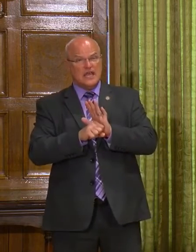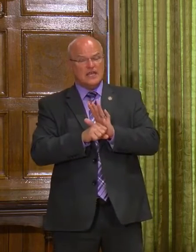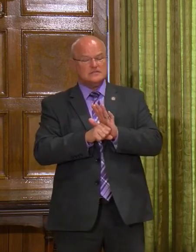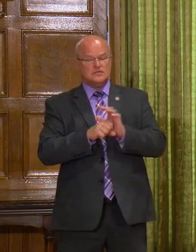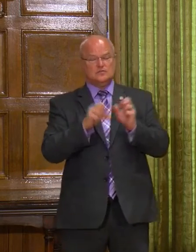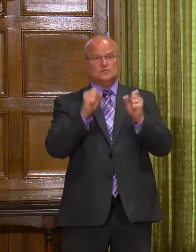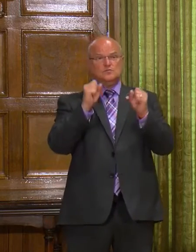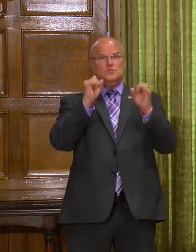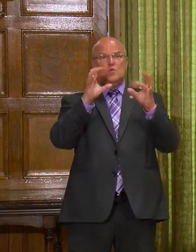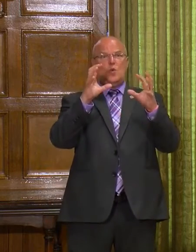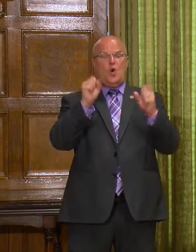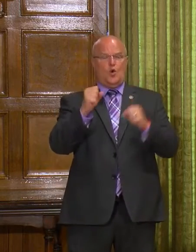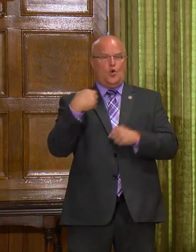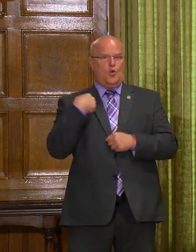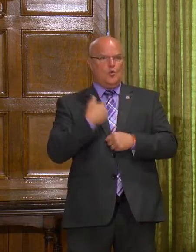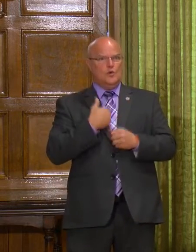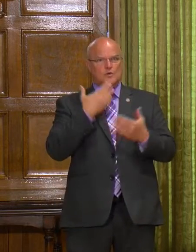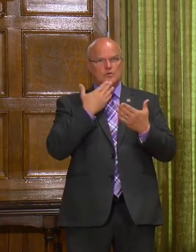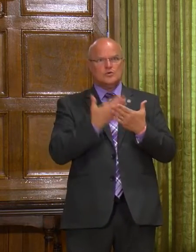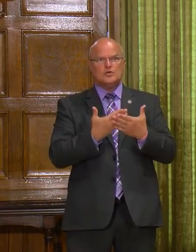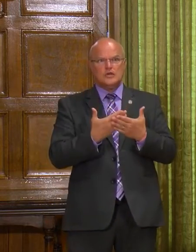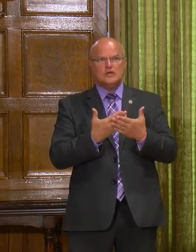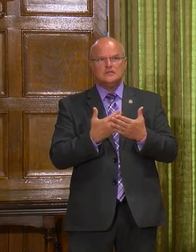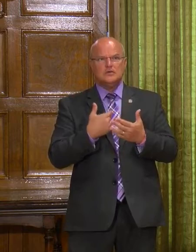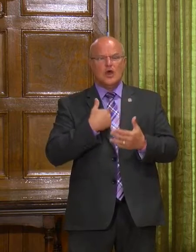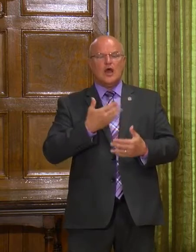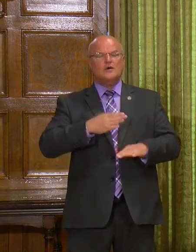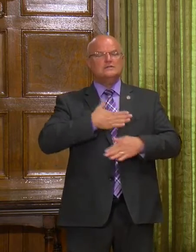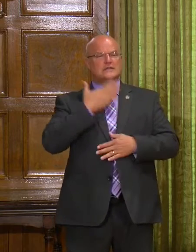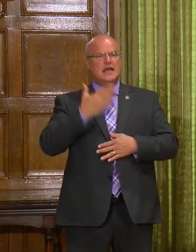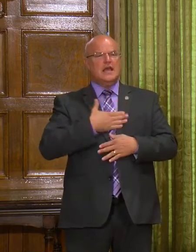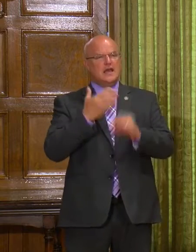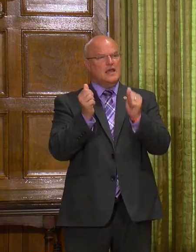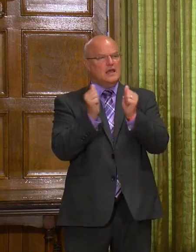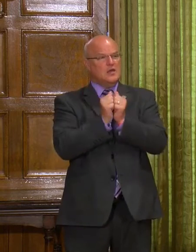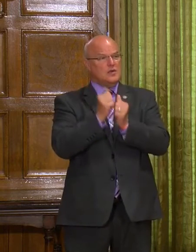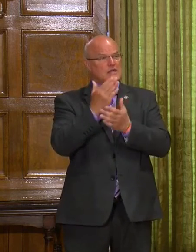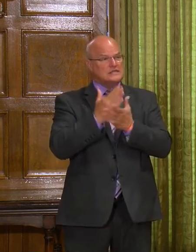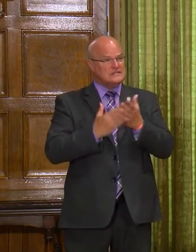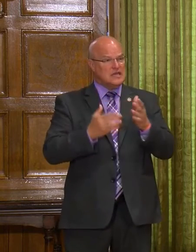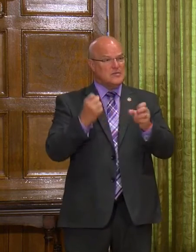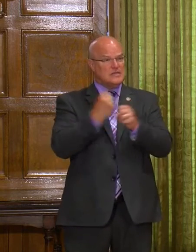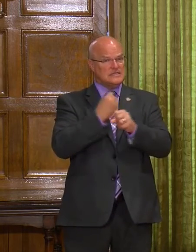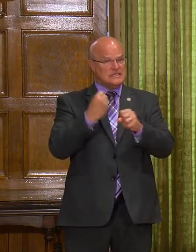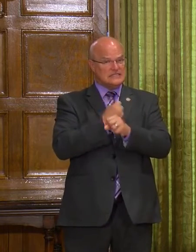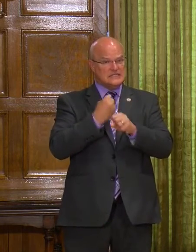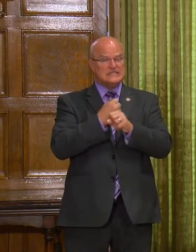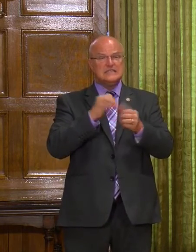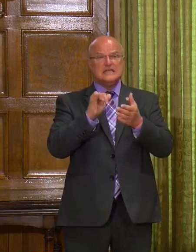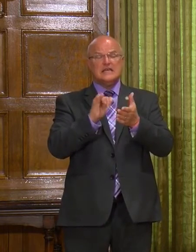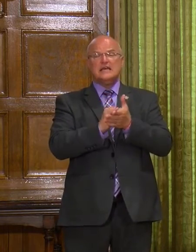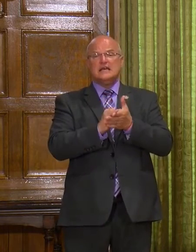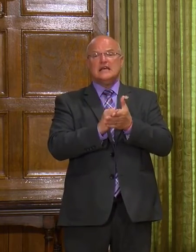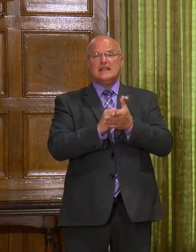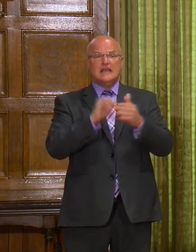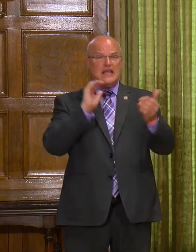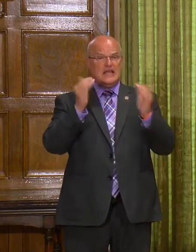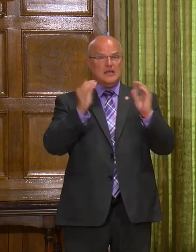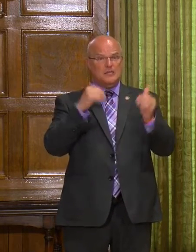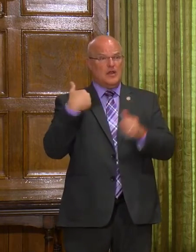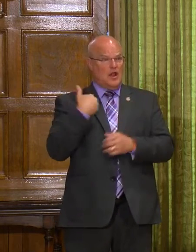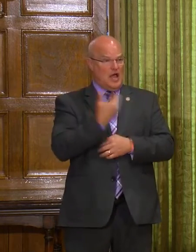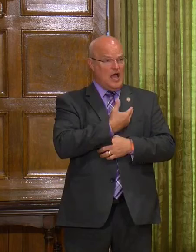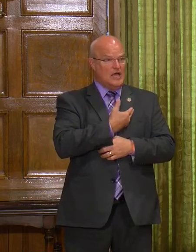didn't realize how well we were doing. And so I was very pleased with some of those statistics that compare